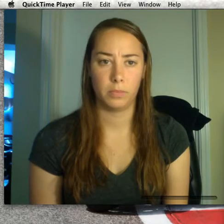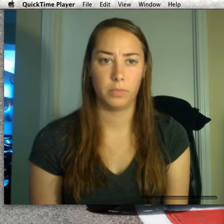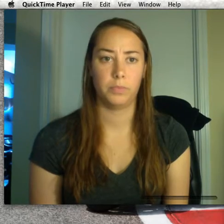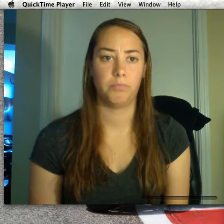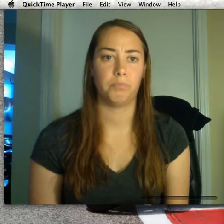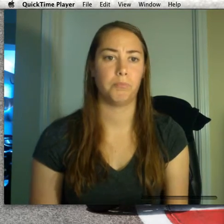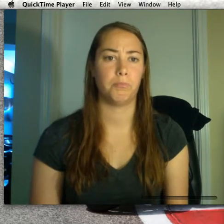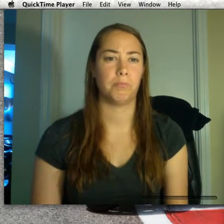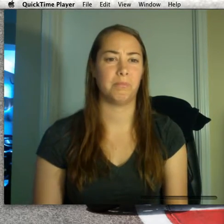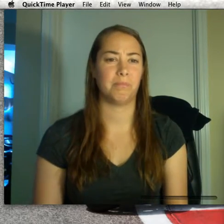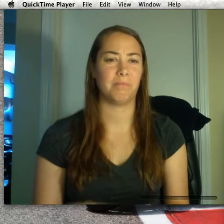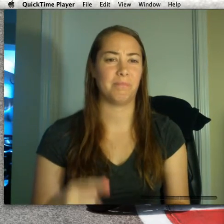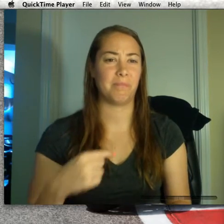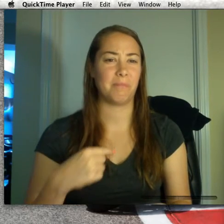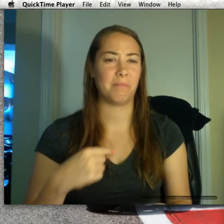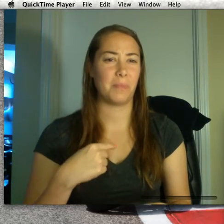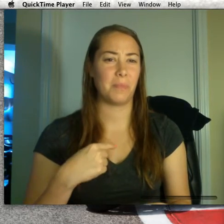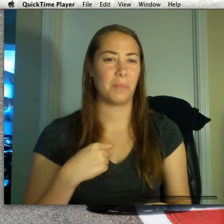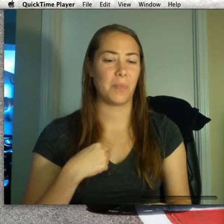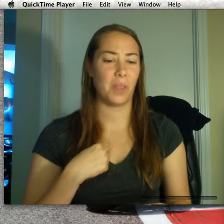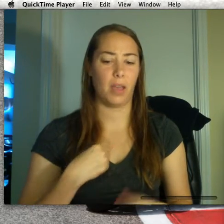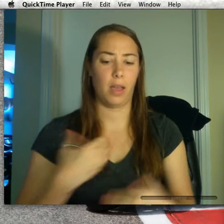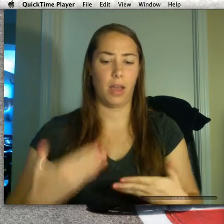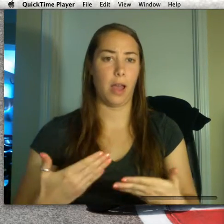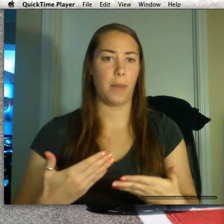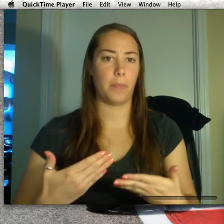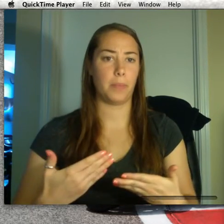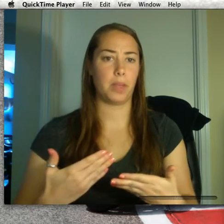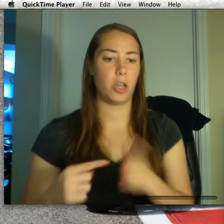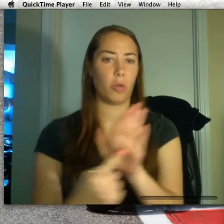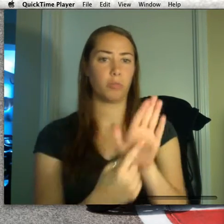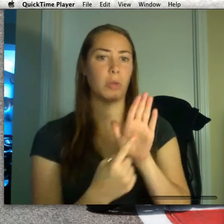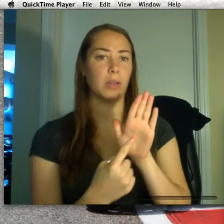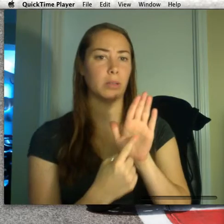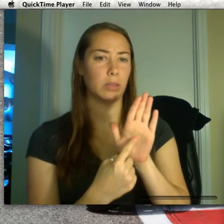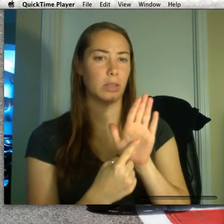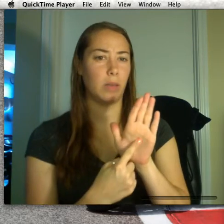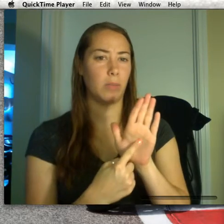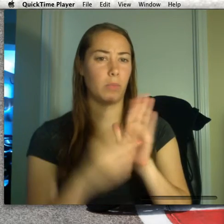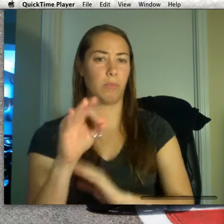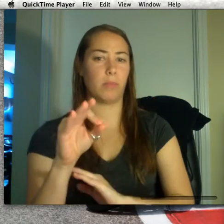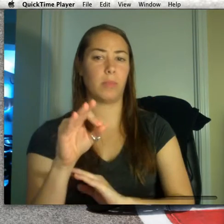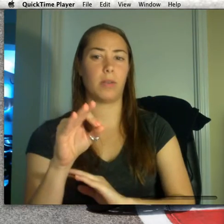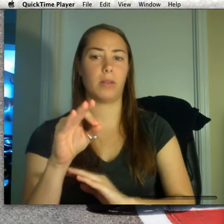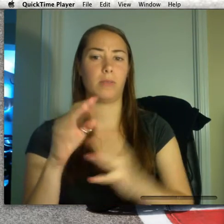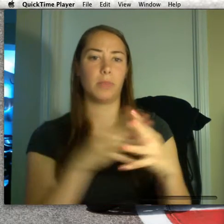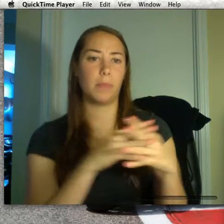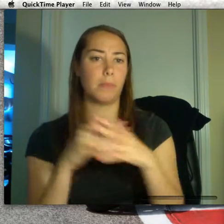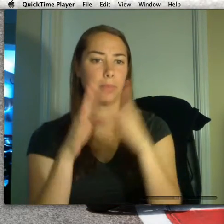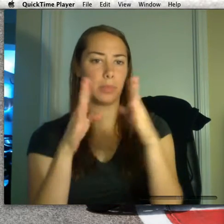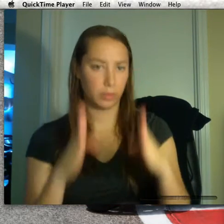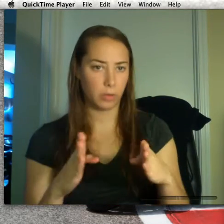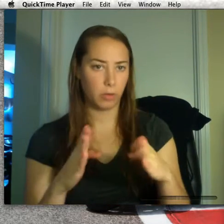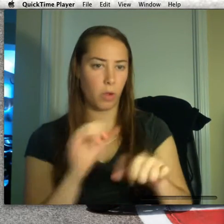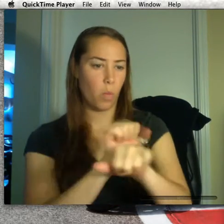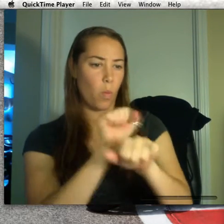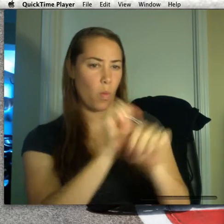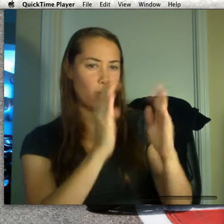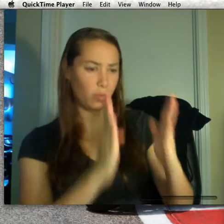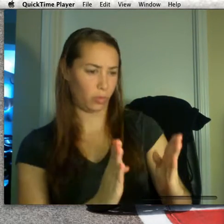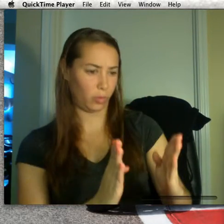workers. Really, what is the American dream? It's a one big tent